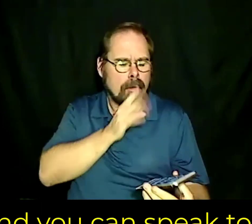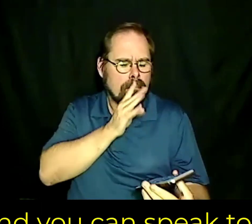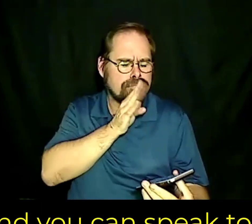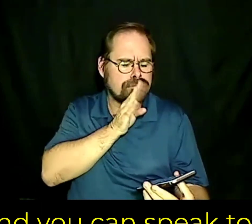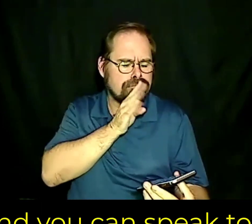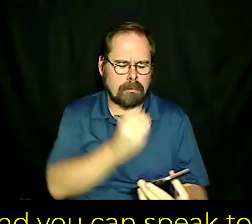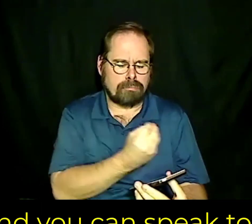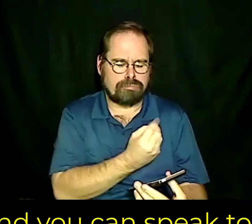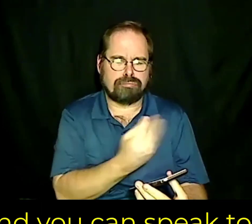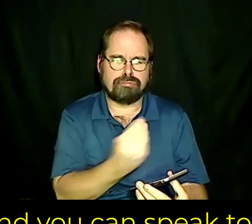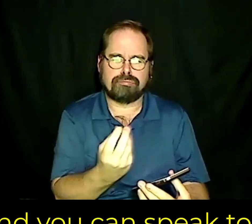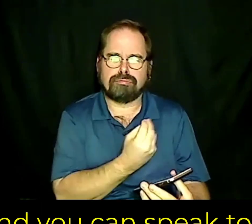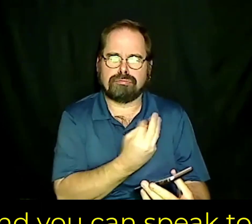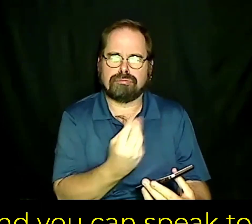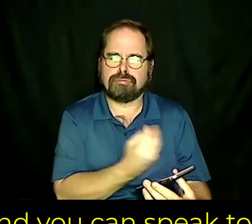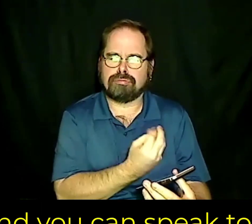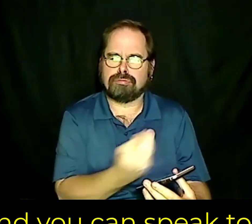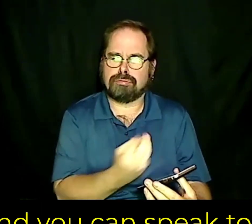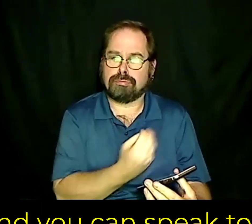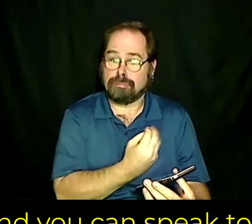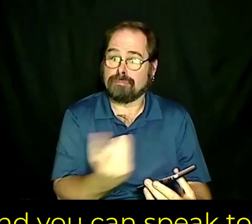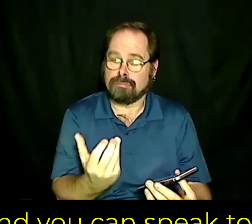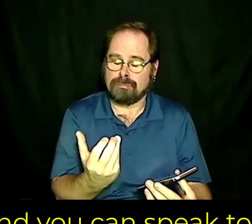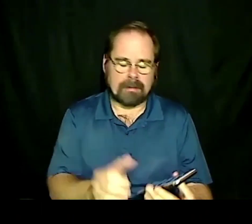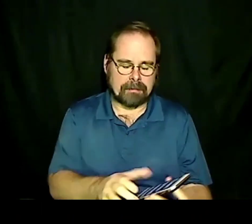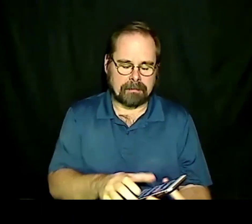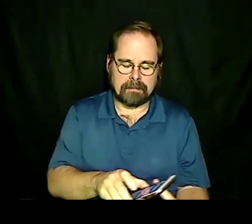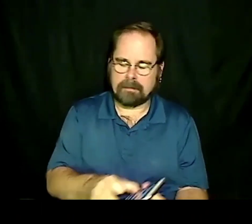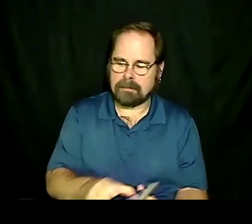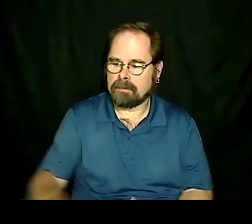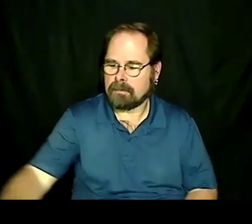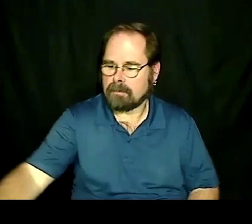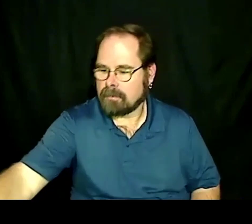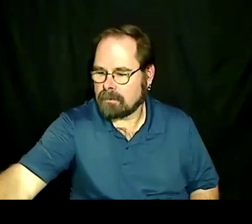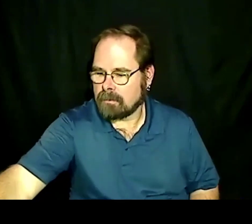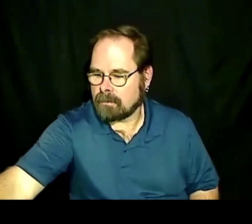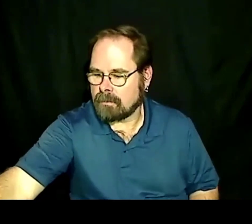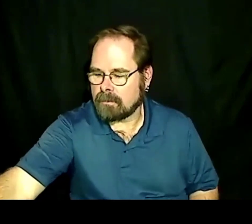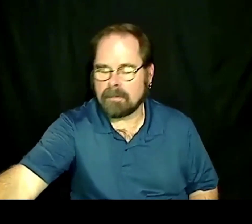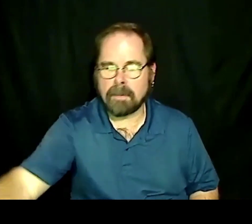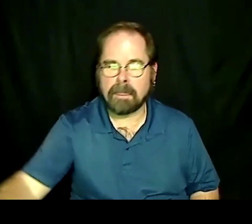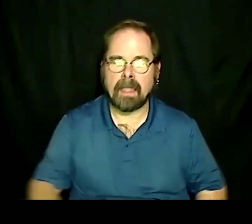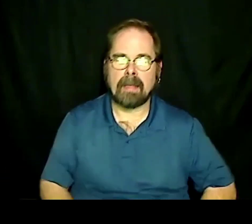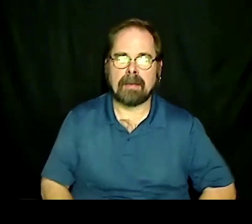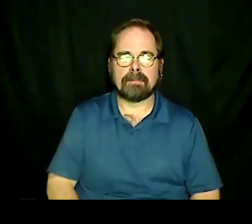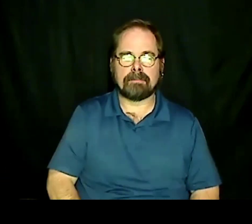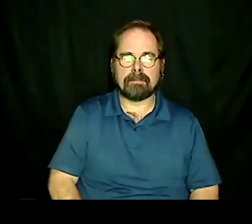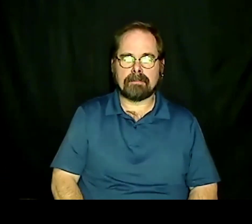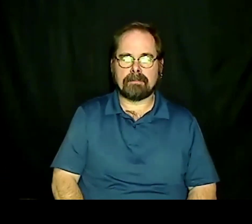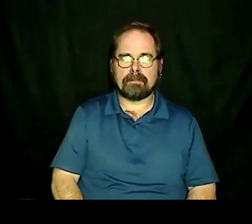You can speak into this app and it will translate what you're saying.